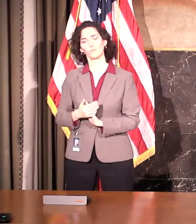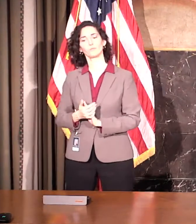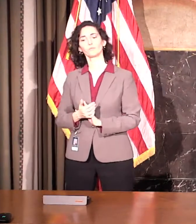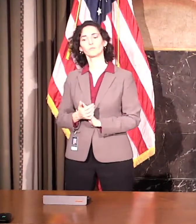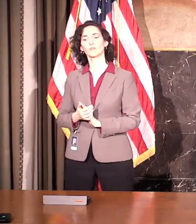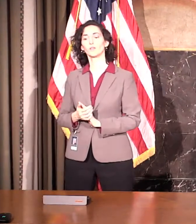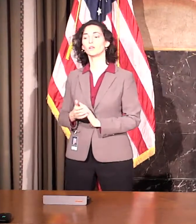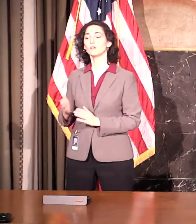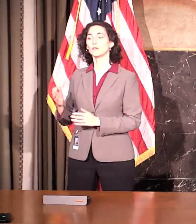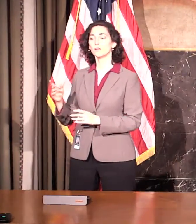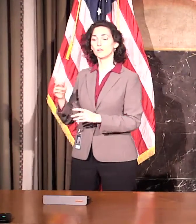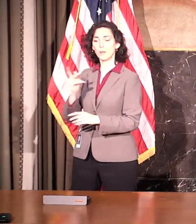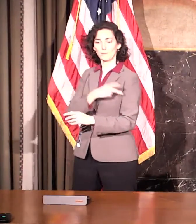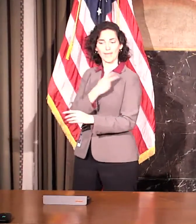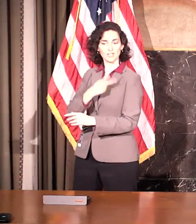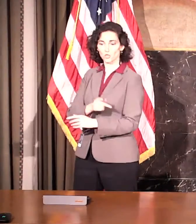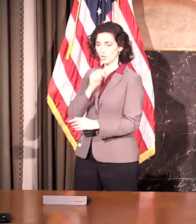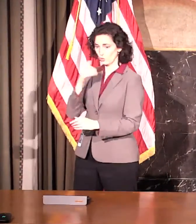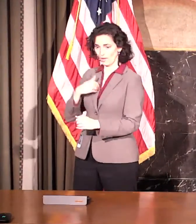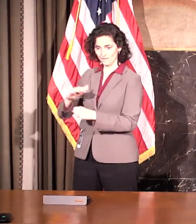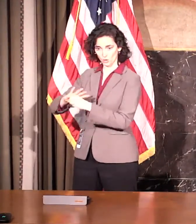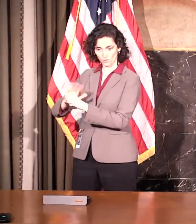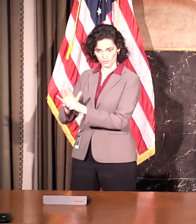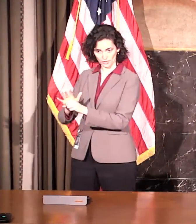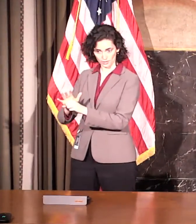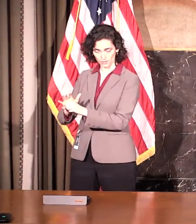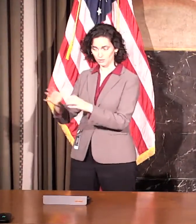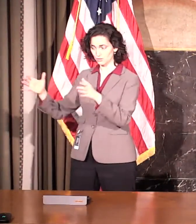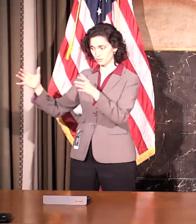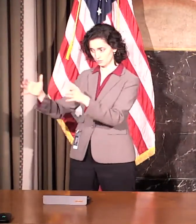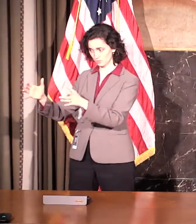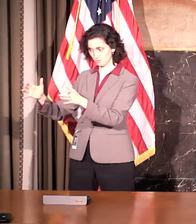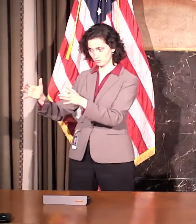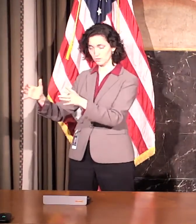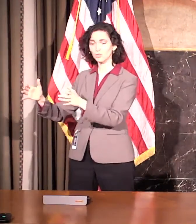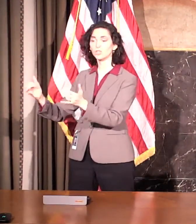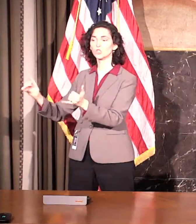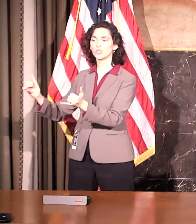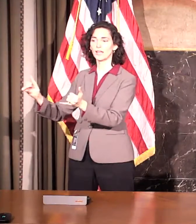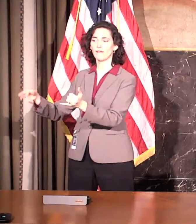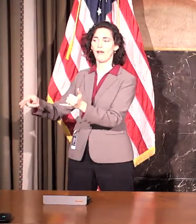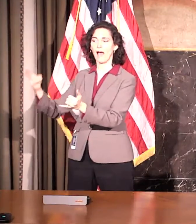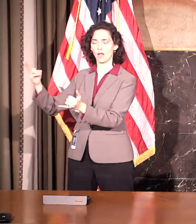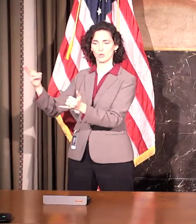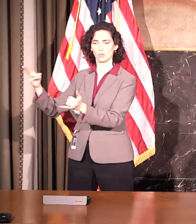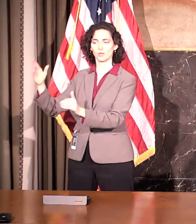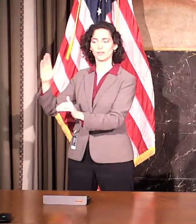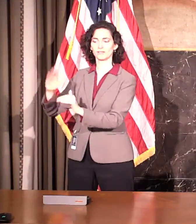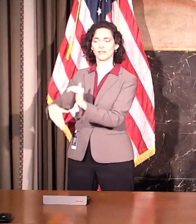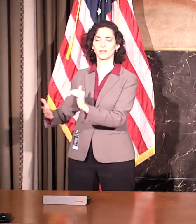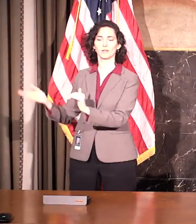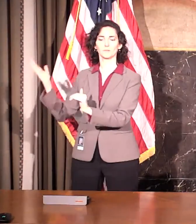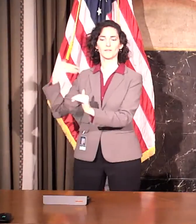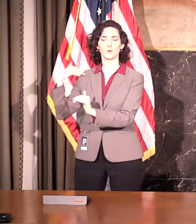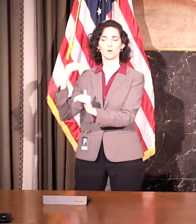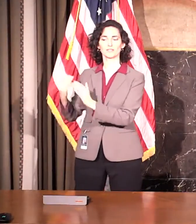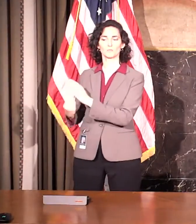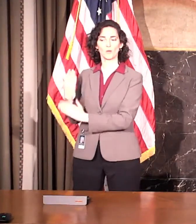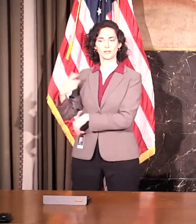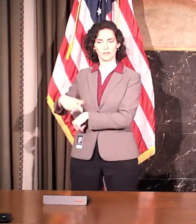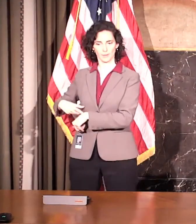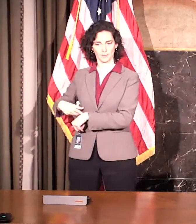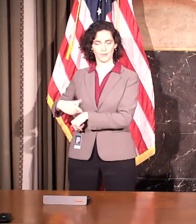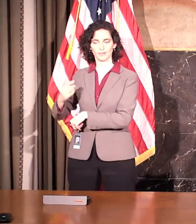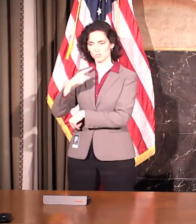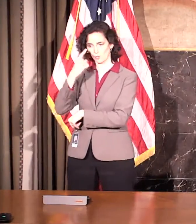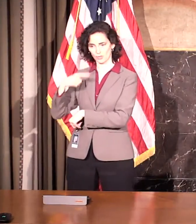non-COVID patient population is, census I should say, is higher today than it was back in the spring and in the